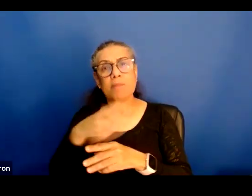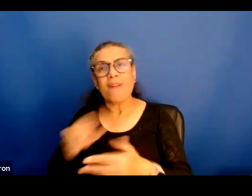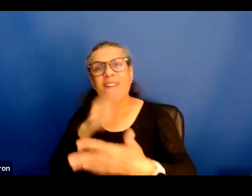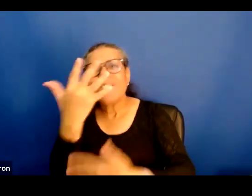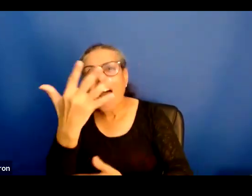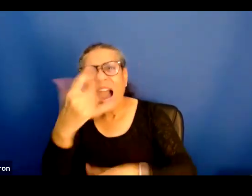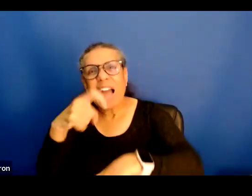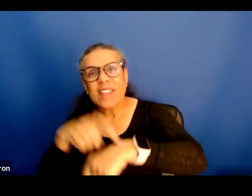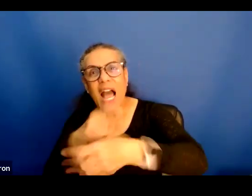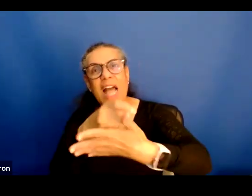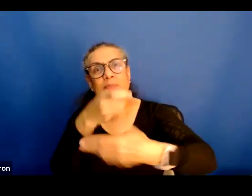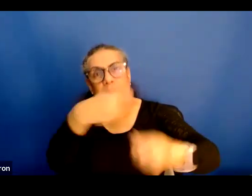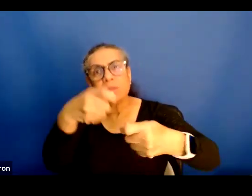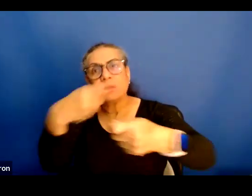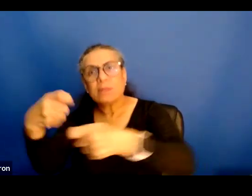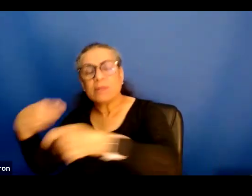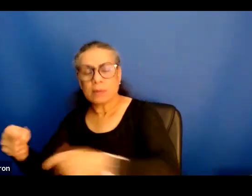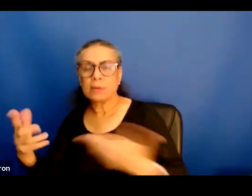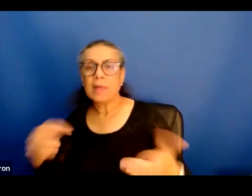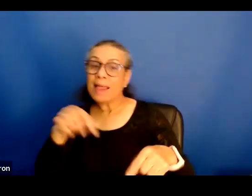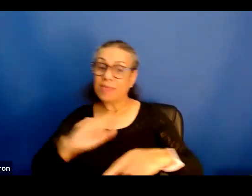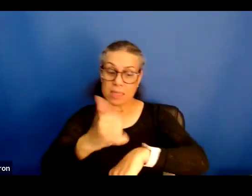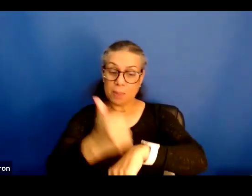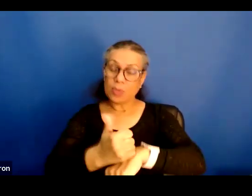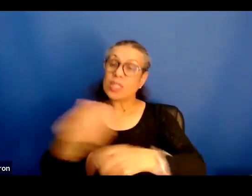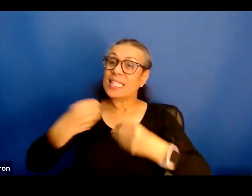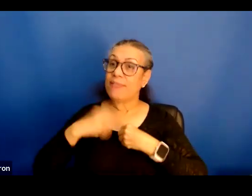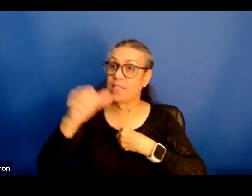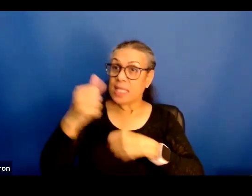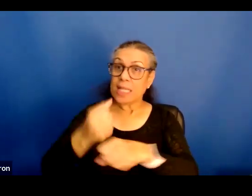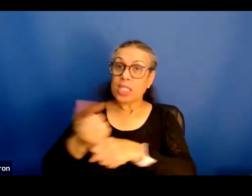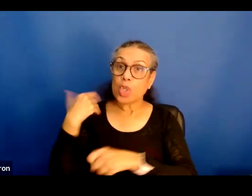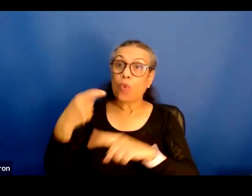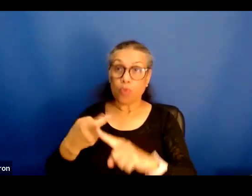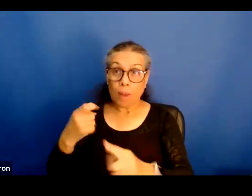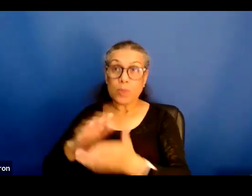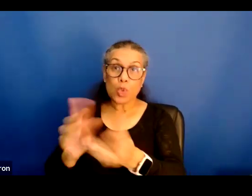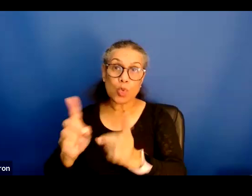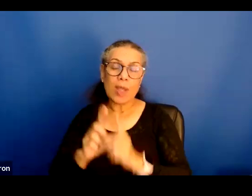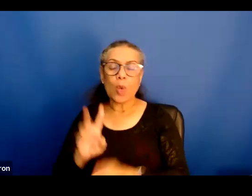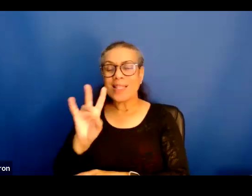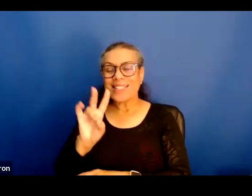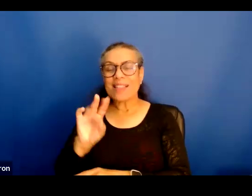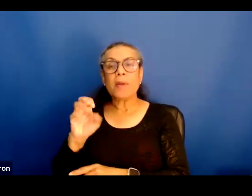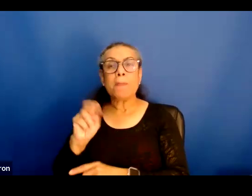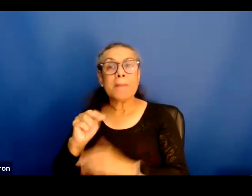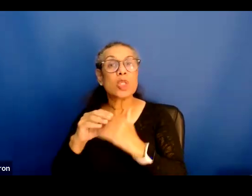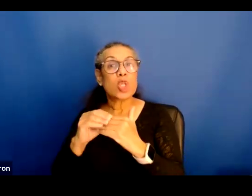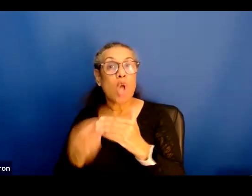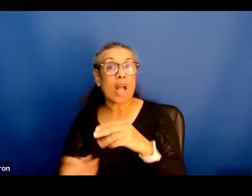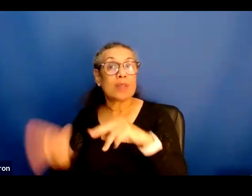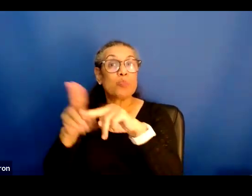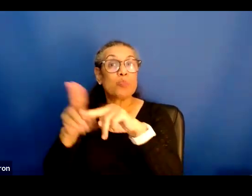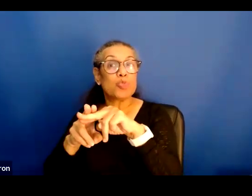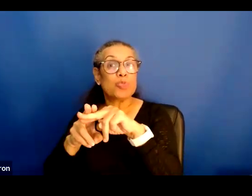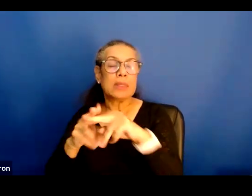times in its existence. This building was allocated to us 10 years ago by the district with a $7 million upgrade, but it is no